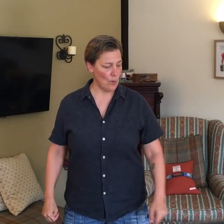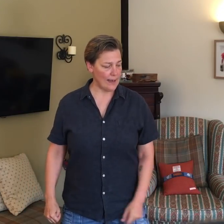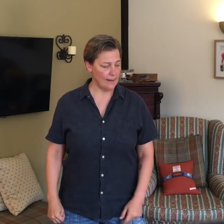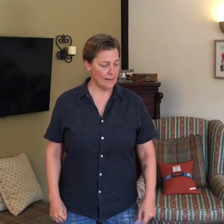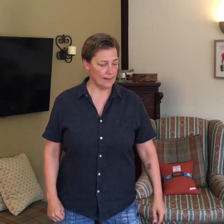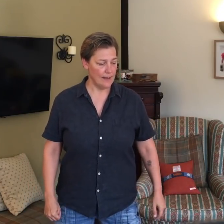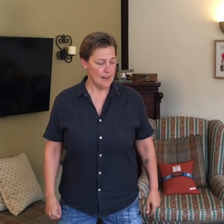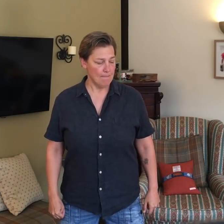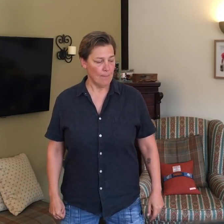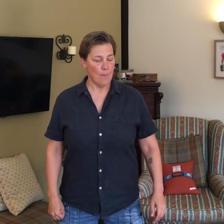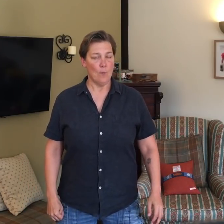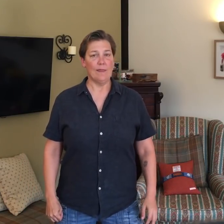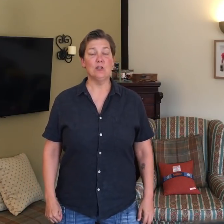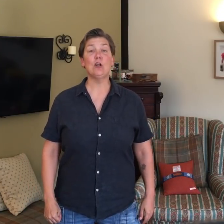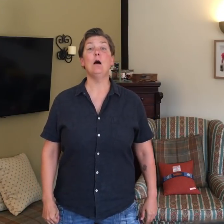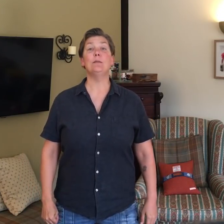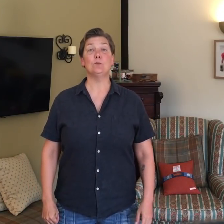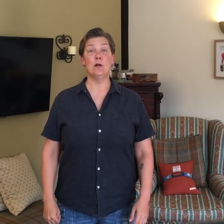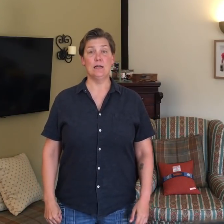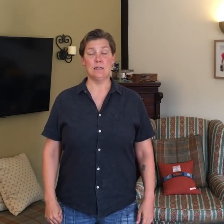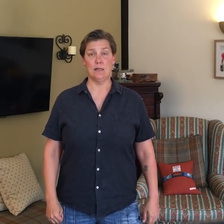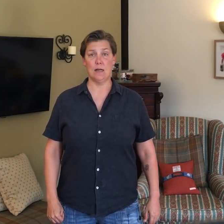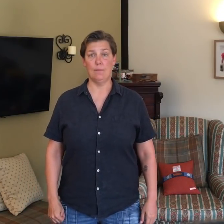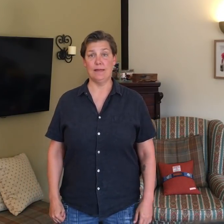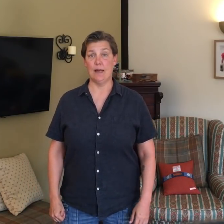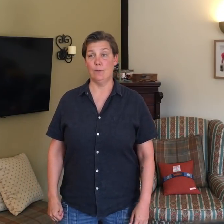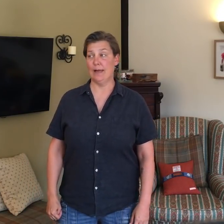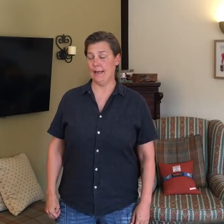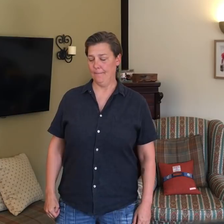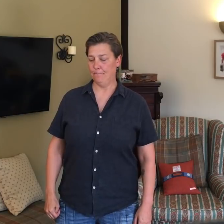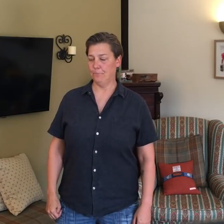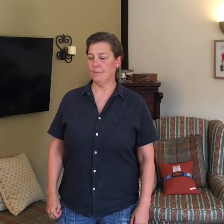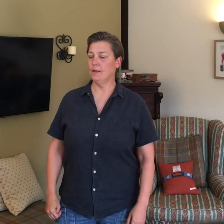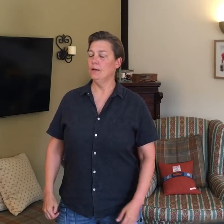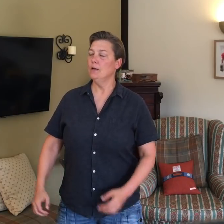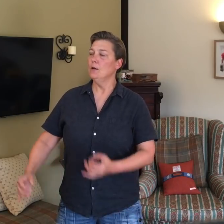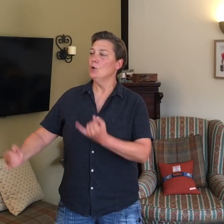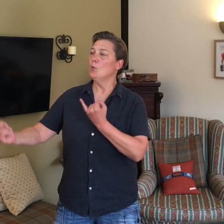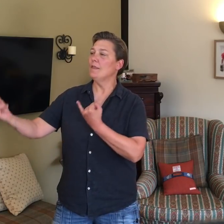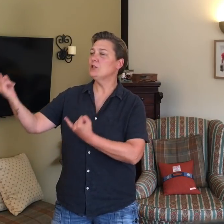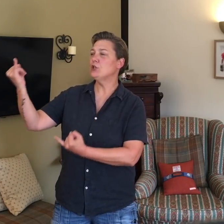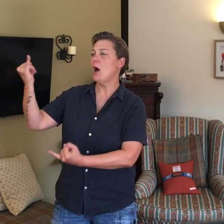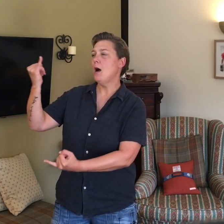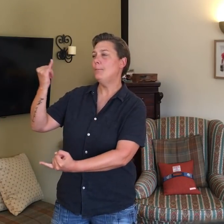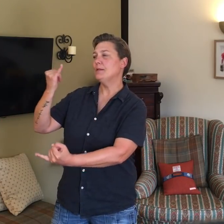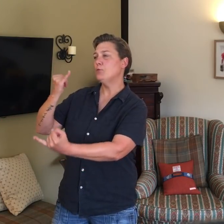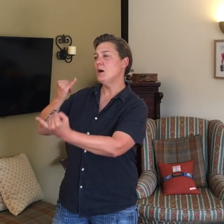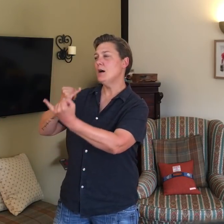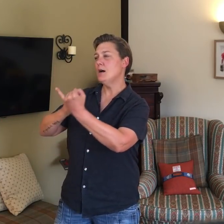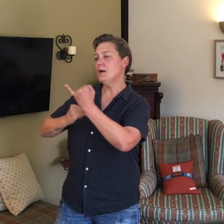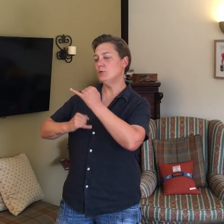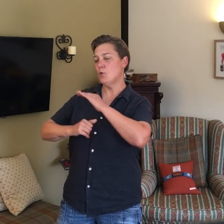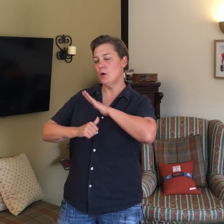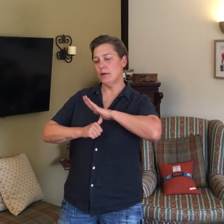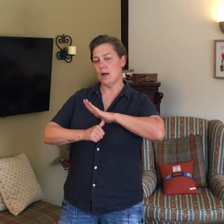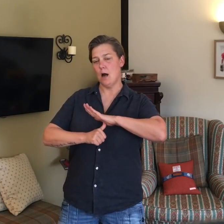with, when the sharpest word's going to cut me down, we're here. When the sharpest words want to cut